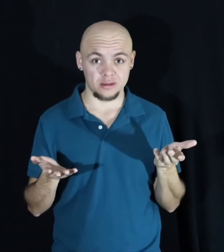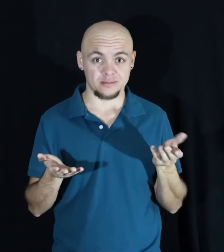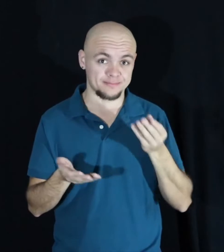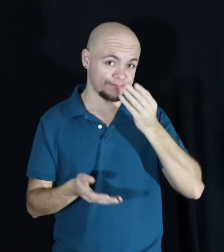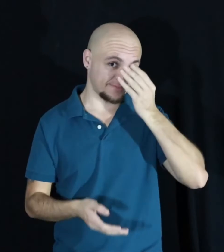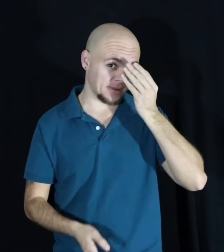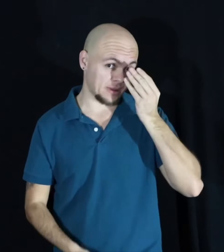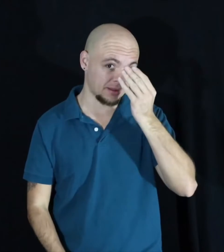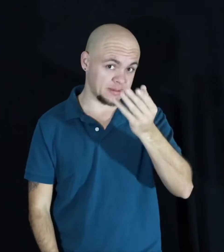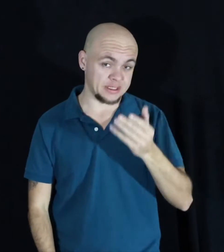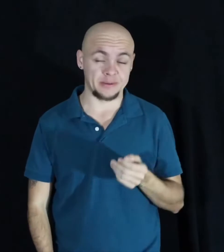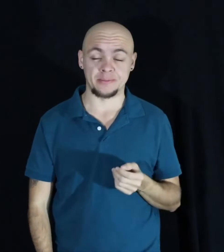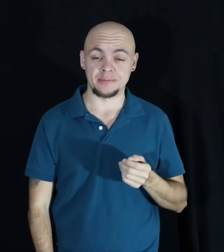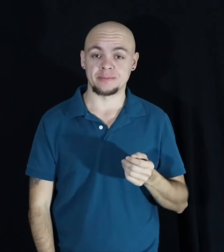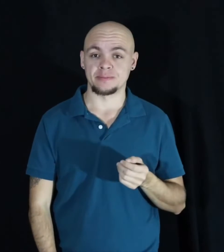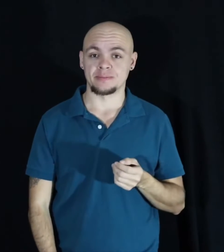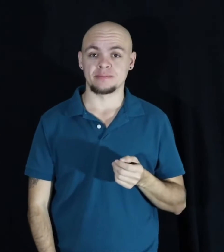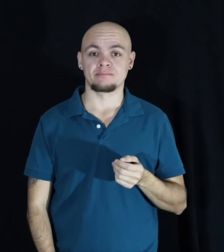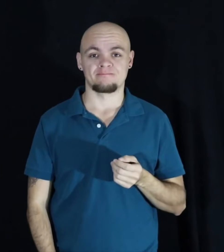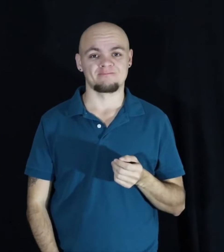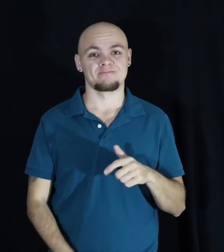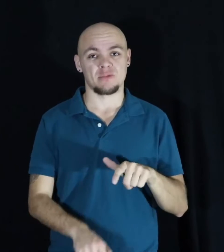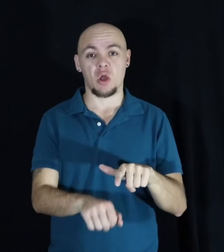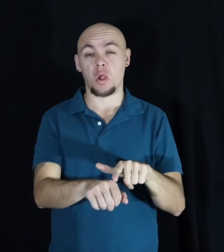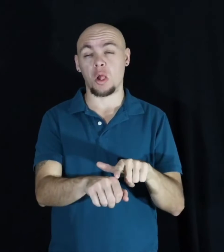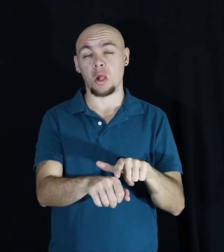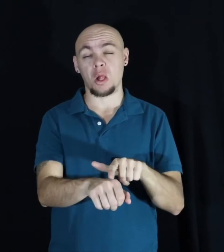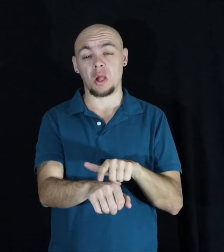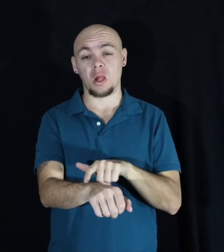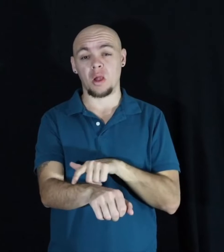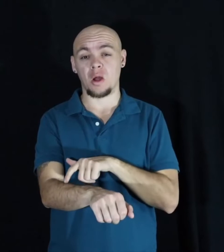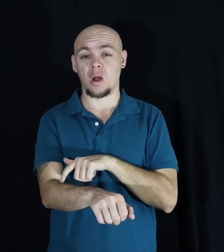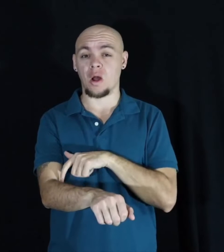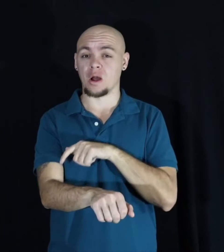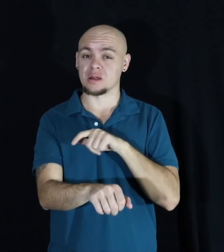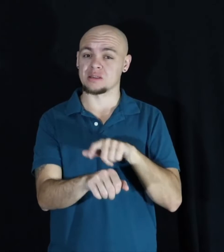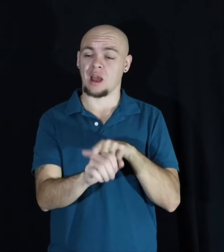tell you, it took me a long time to get here.